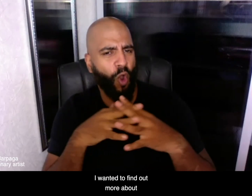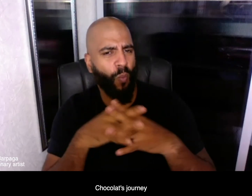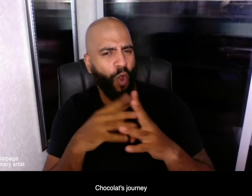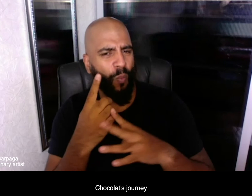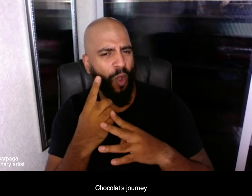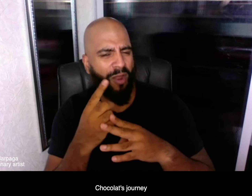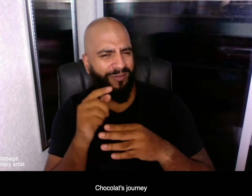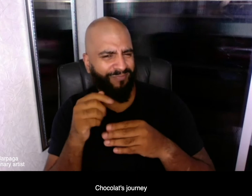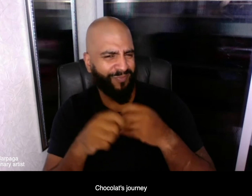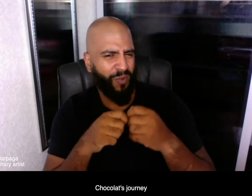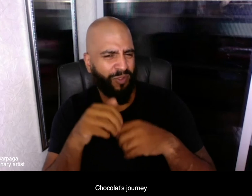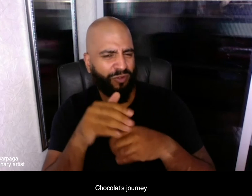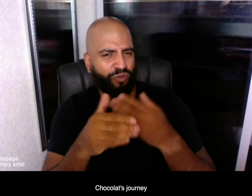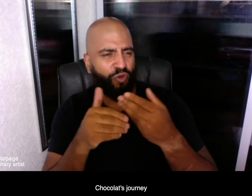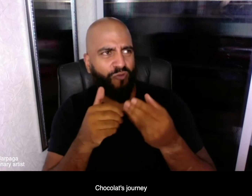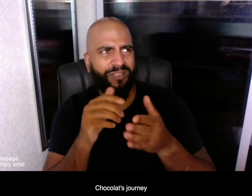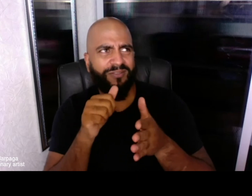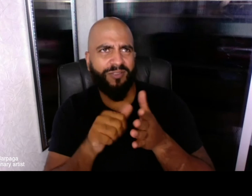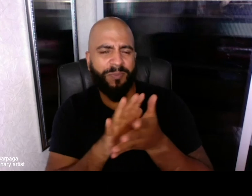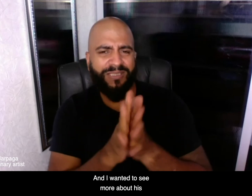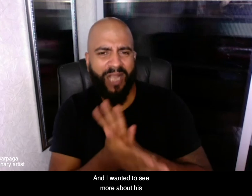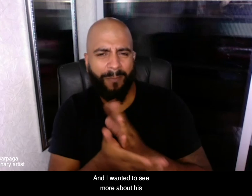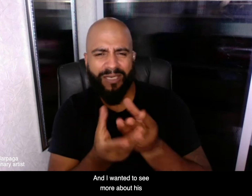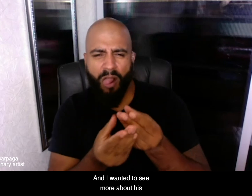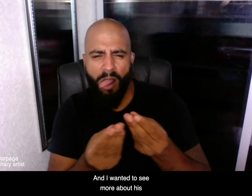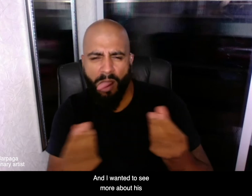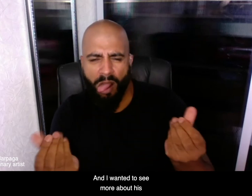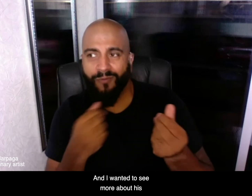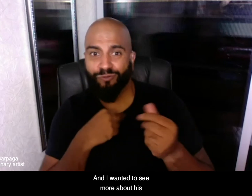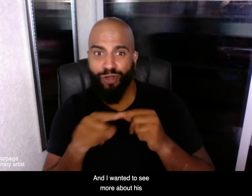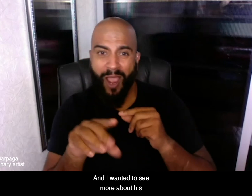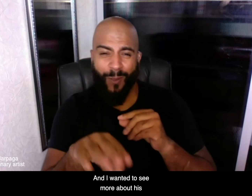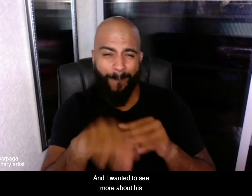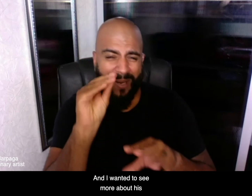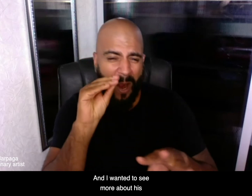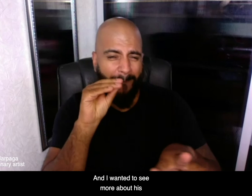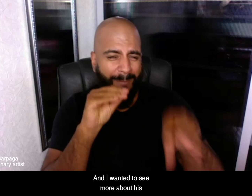Rinku, about Chocolate's journey. And I wanted to see more about his